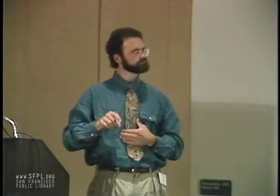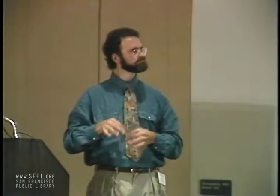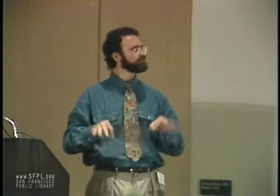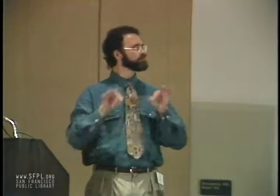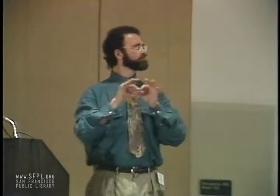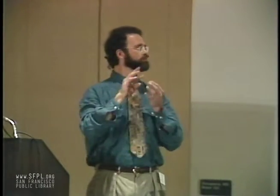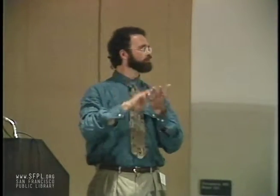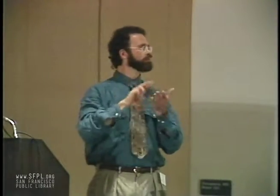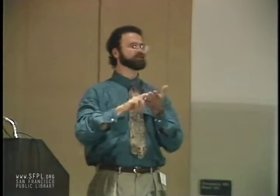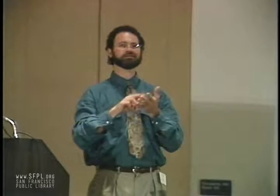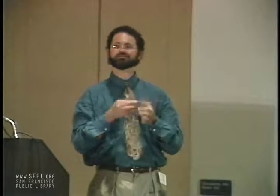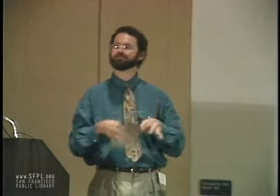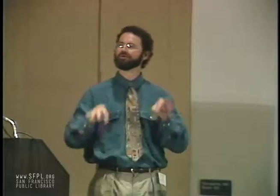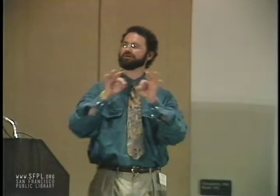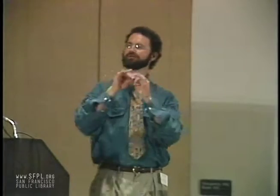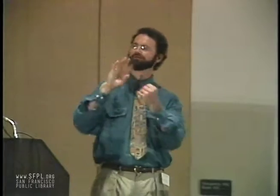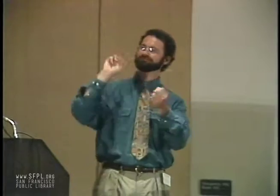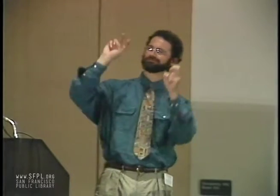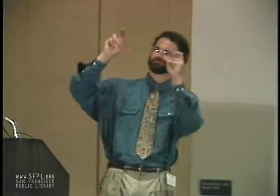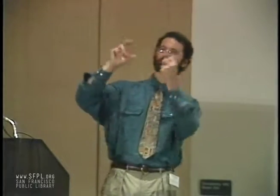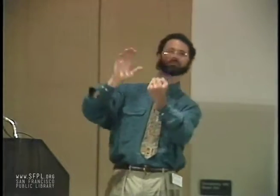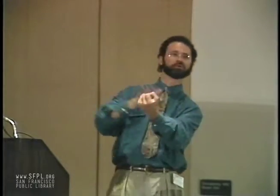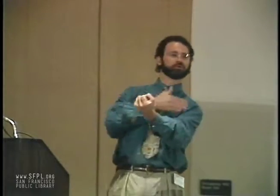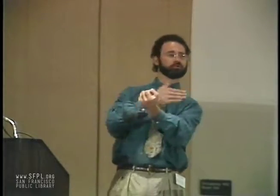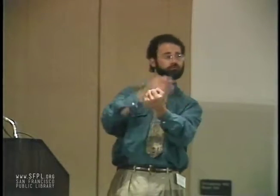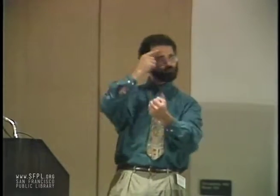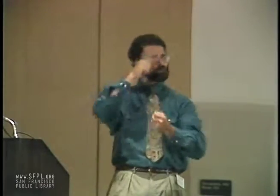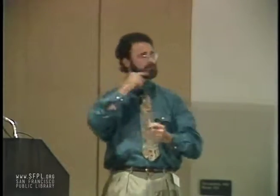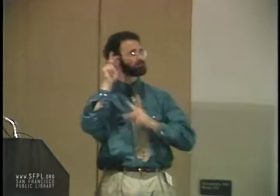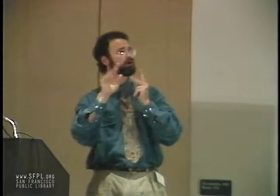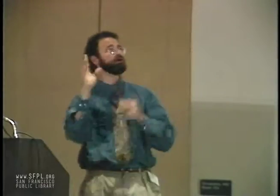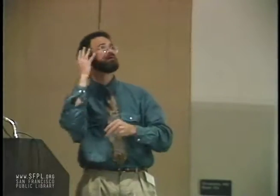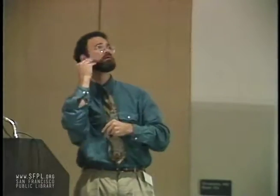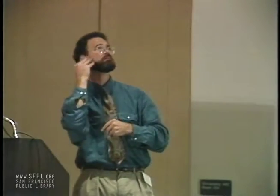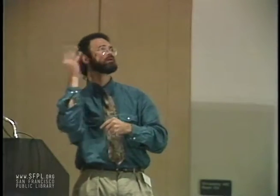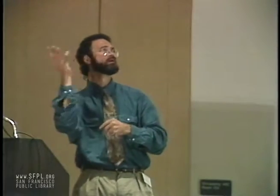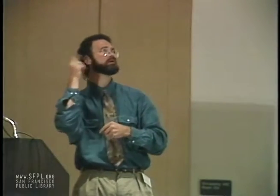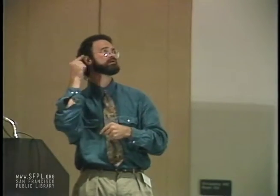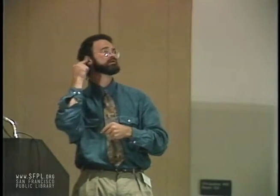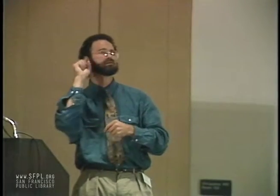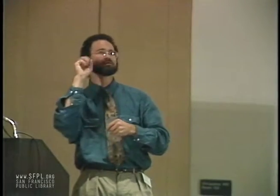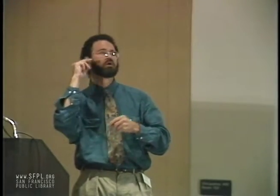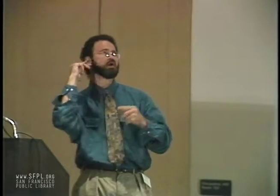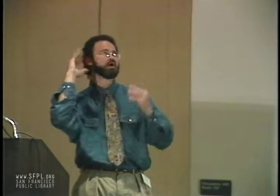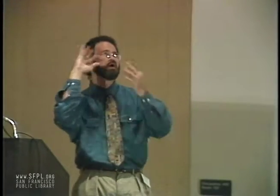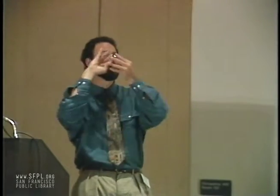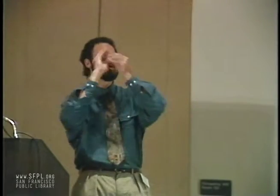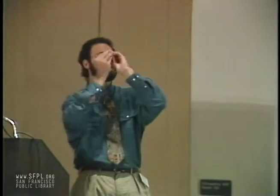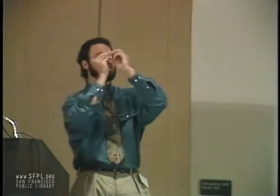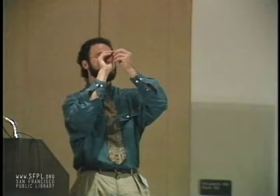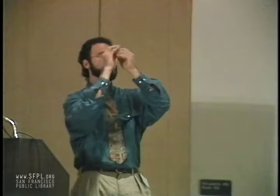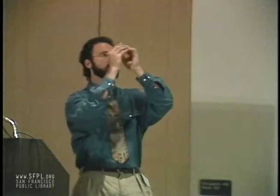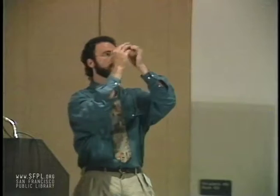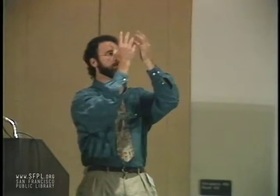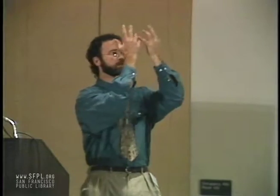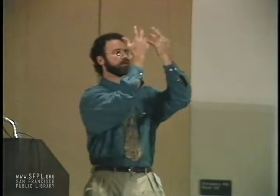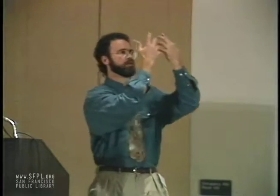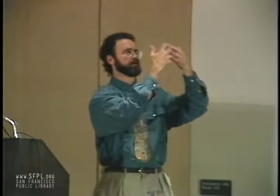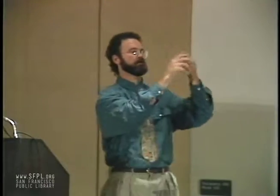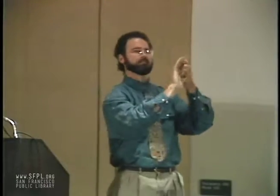images. It's important to have your own internal sense of rhythm, and that's your music. It's not necessarily related